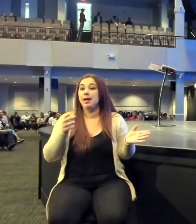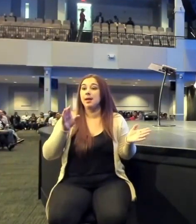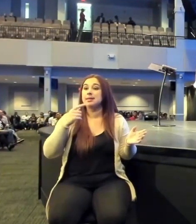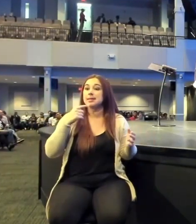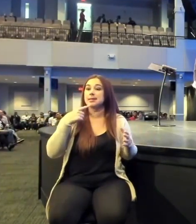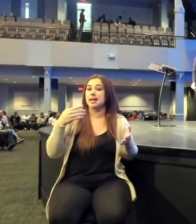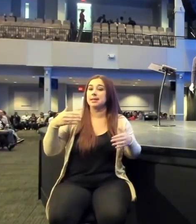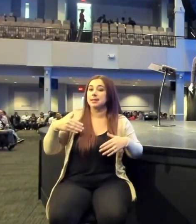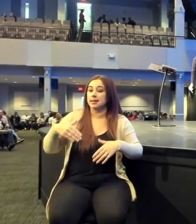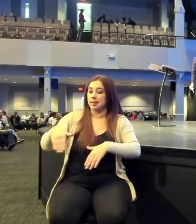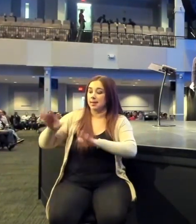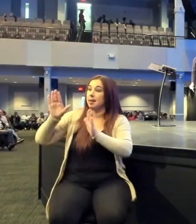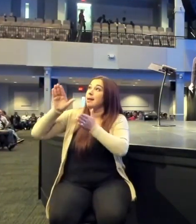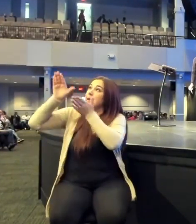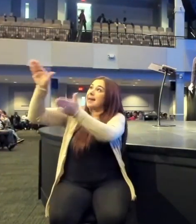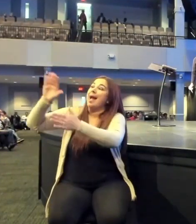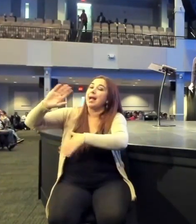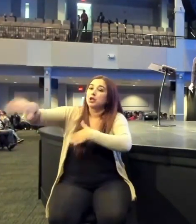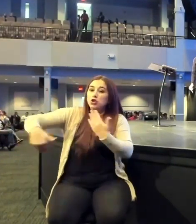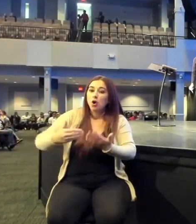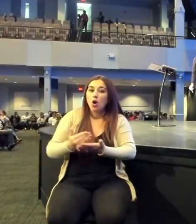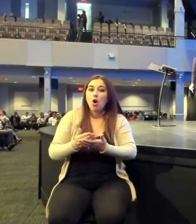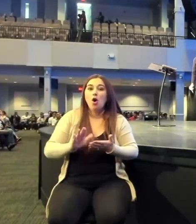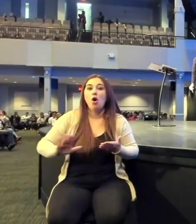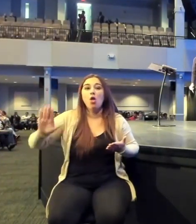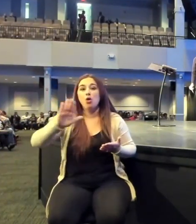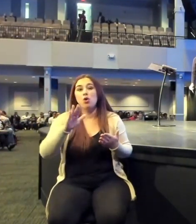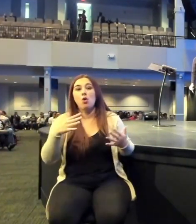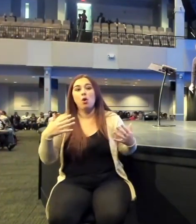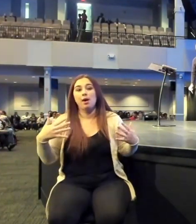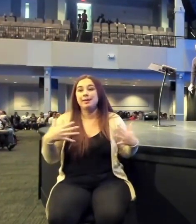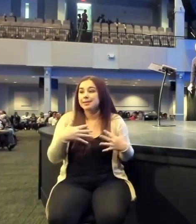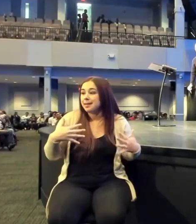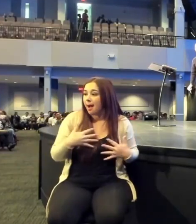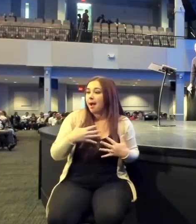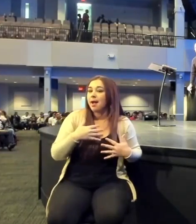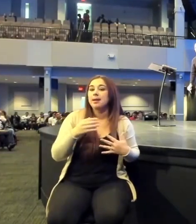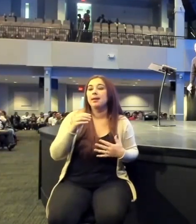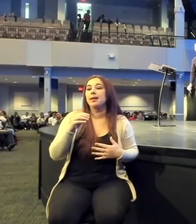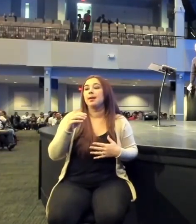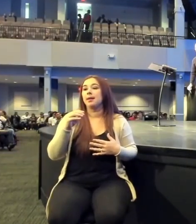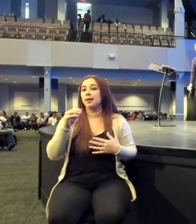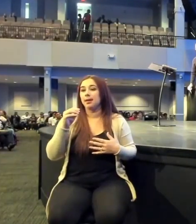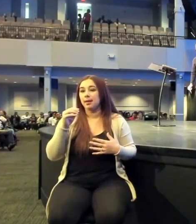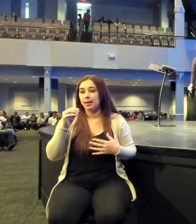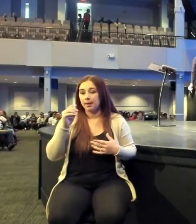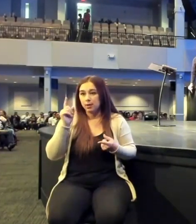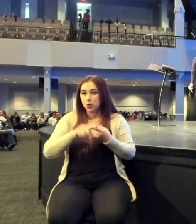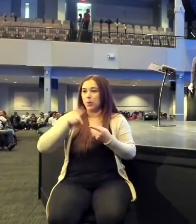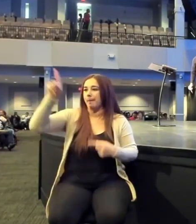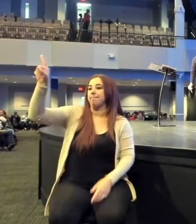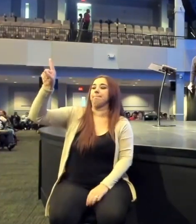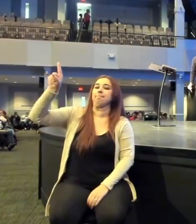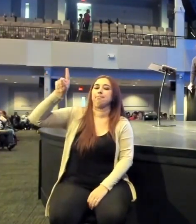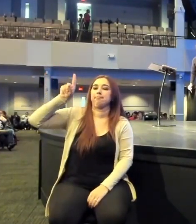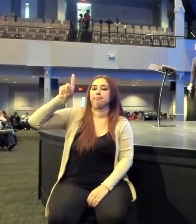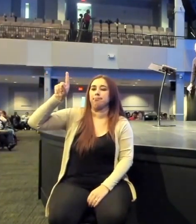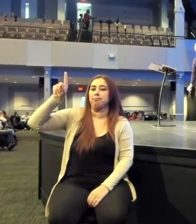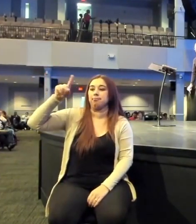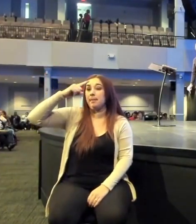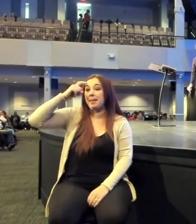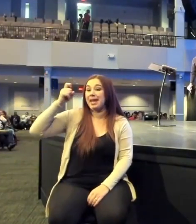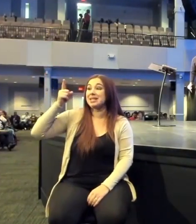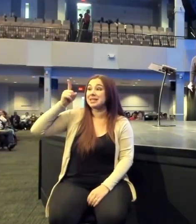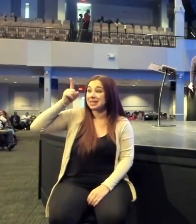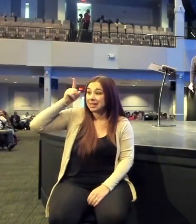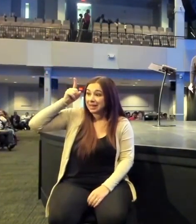Cast all your anxiety on Him because